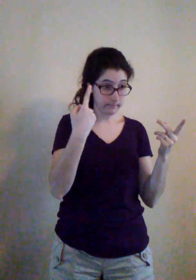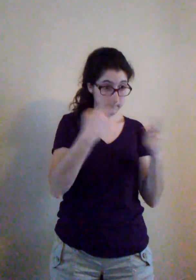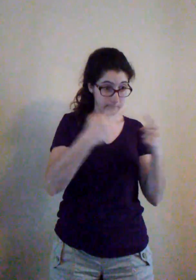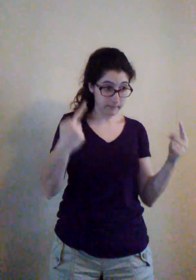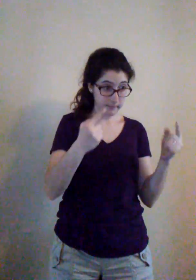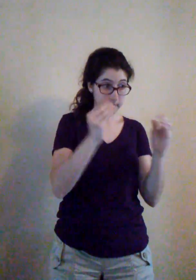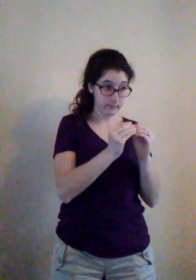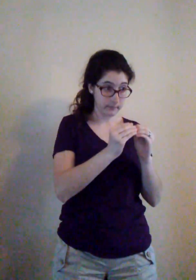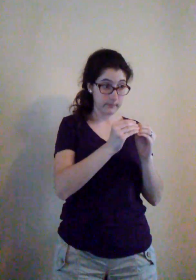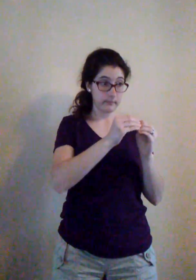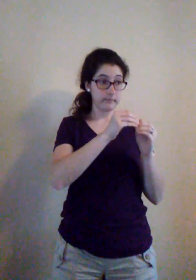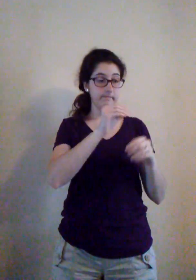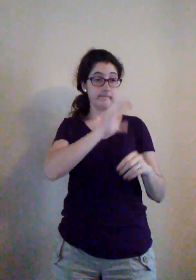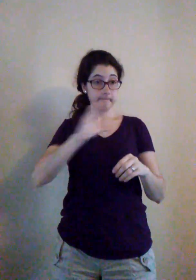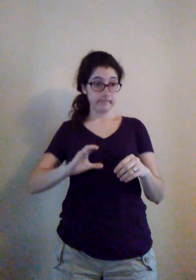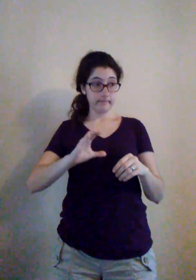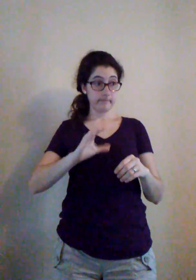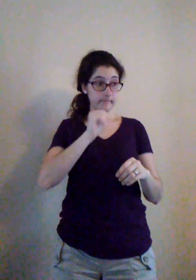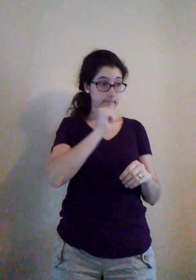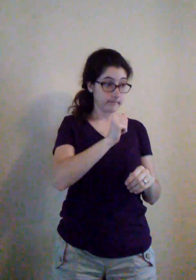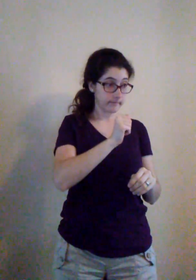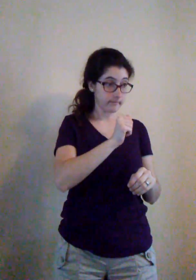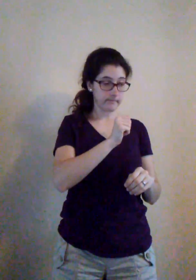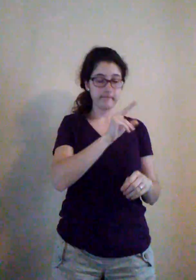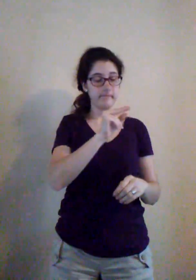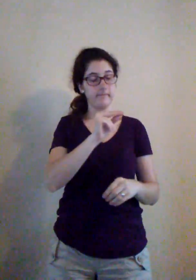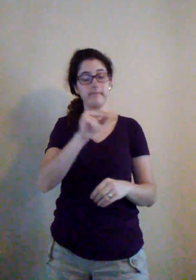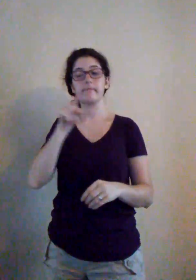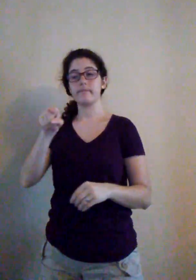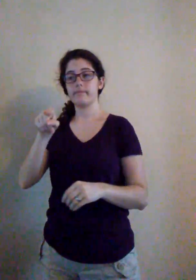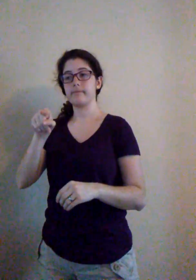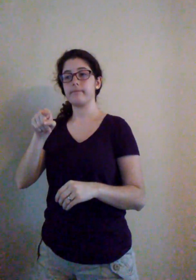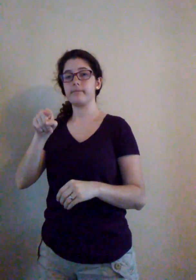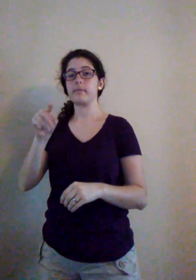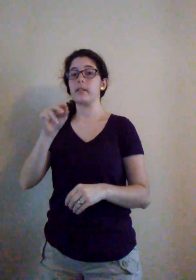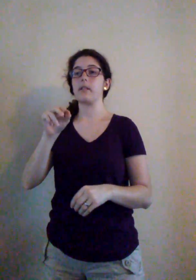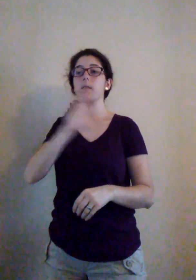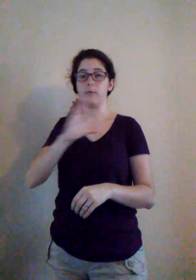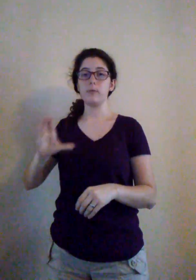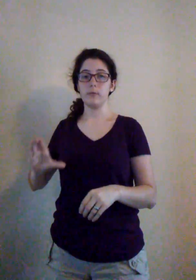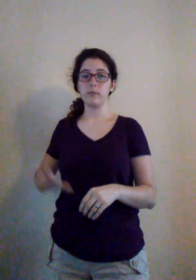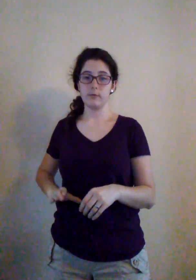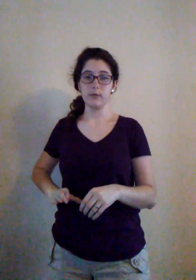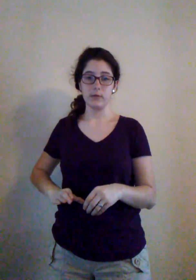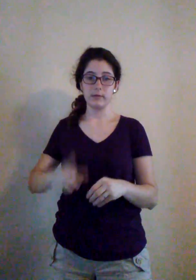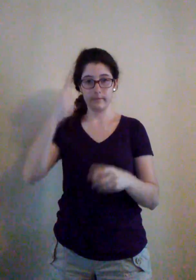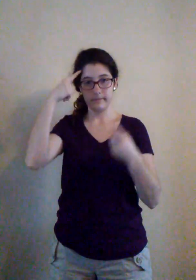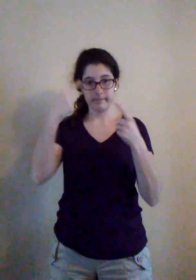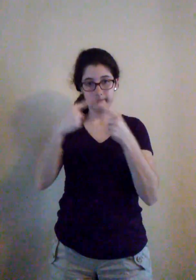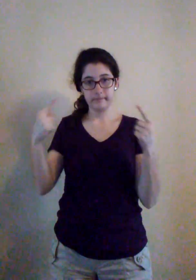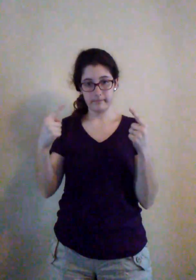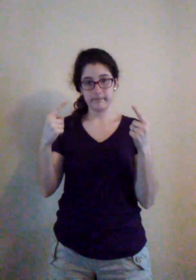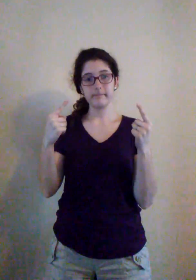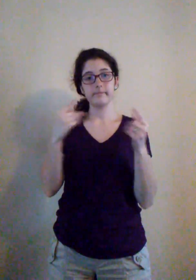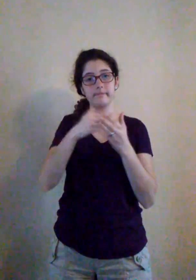Christians who want me to answer all of their technical questions and miss the big storyline. So that's where I